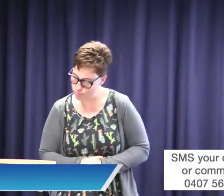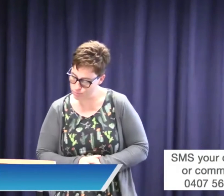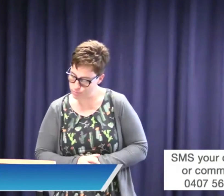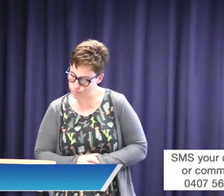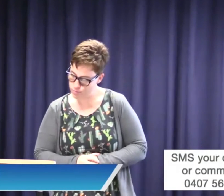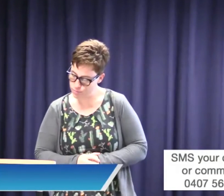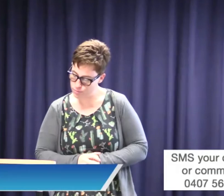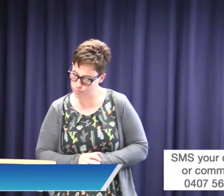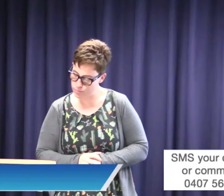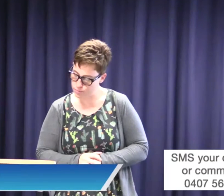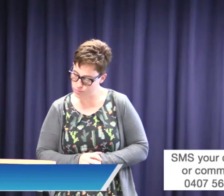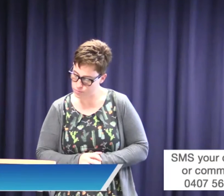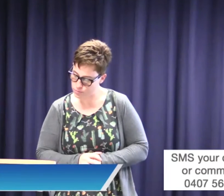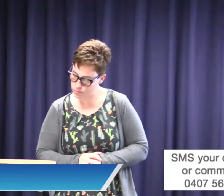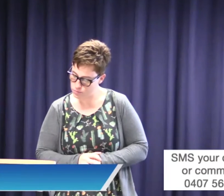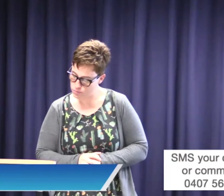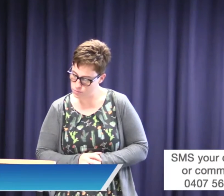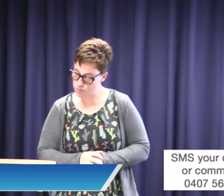That work is being undertaken at the moment.